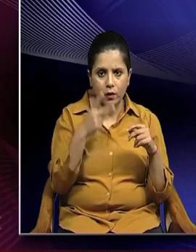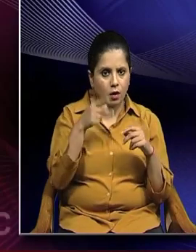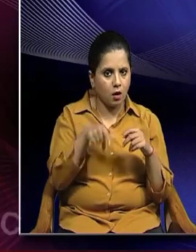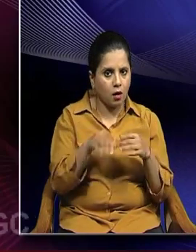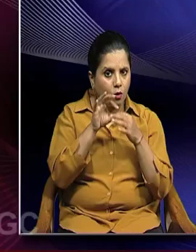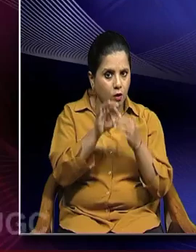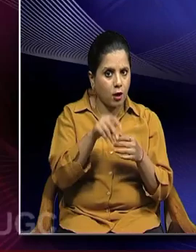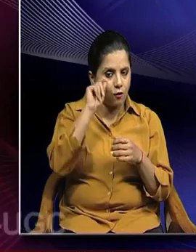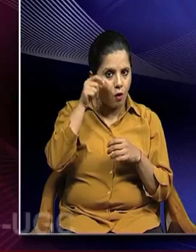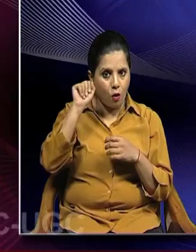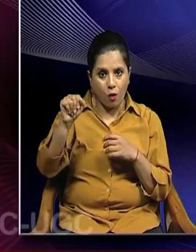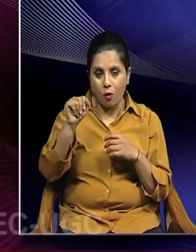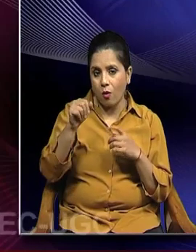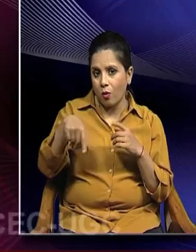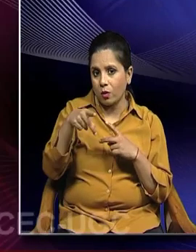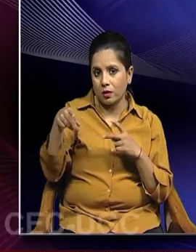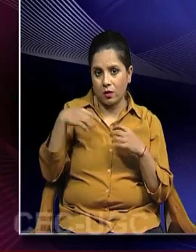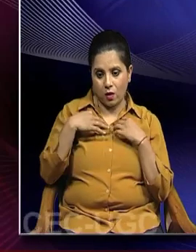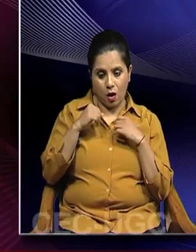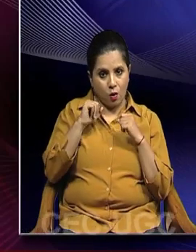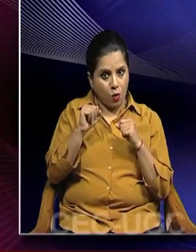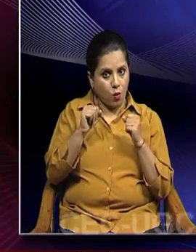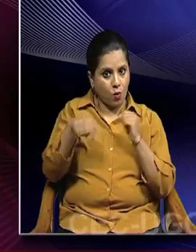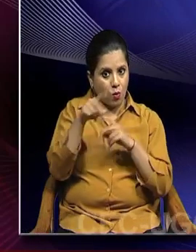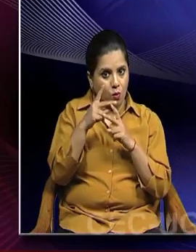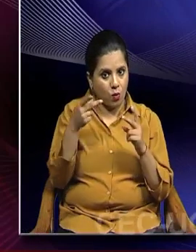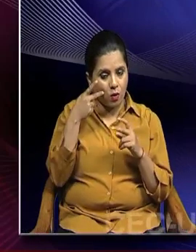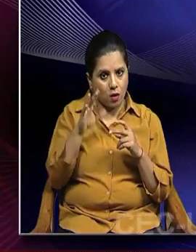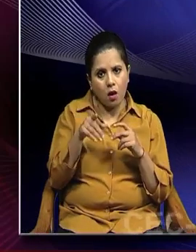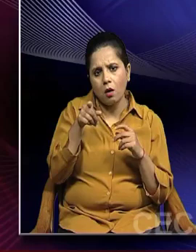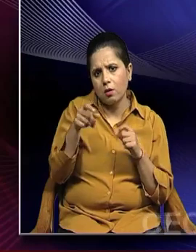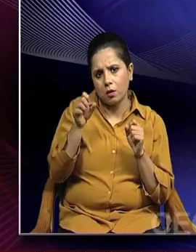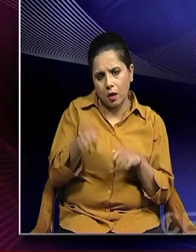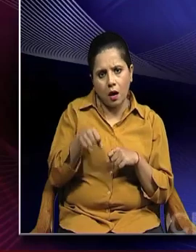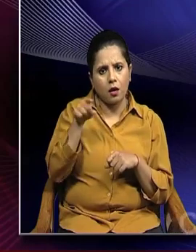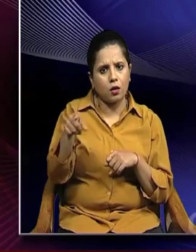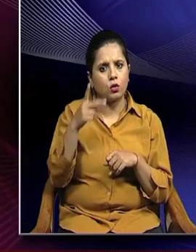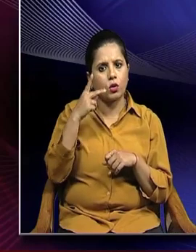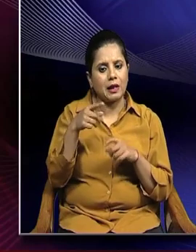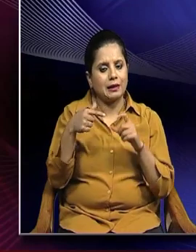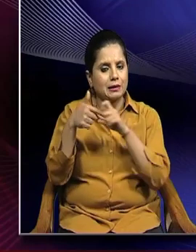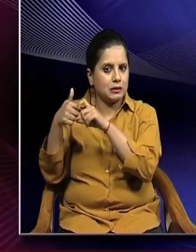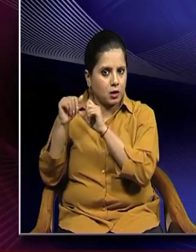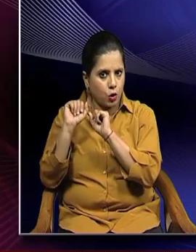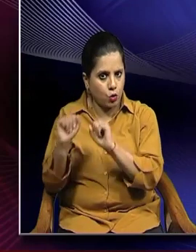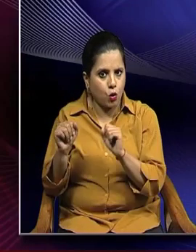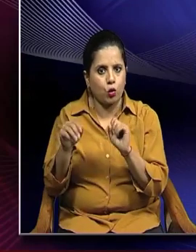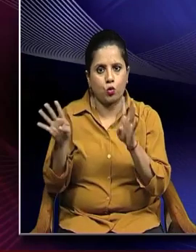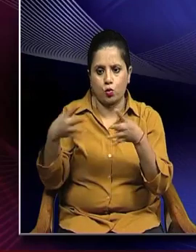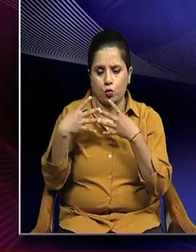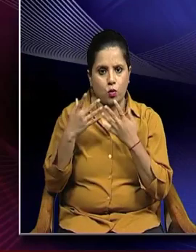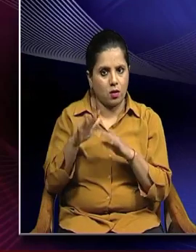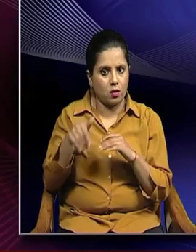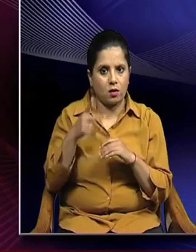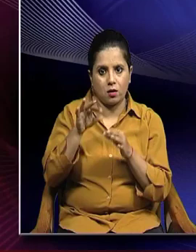Western windows approach, and these frameworks, they open some doors which can be called as Eastern doors. Of course, the